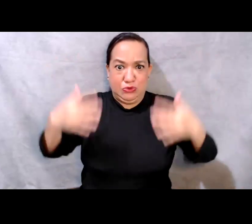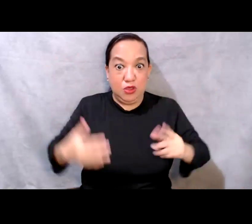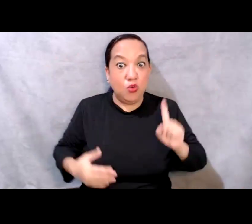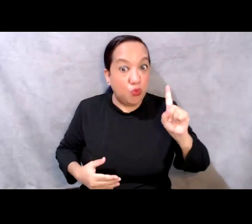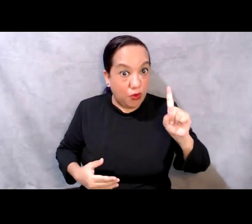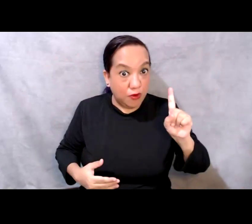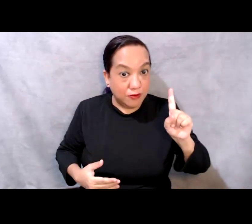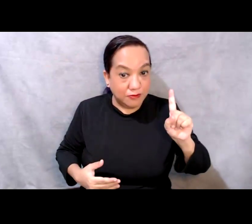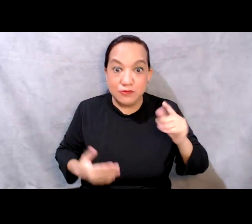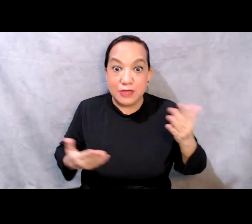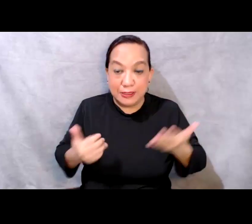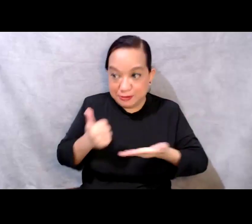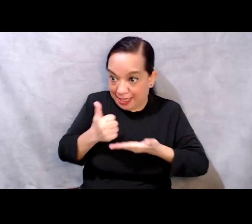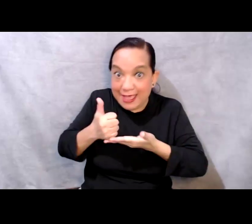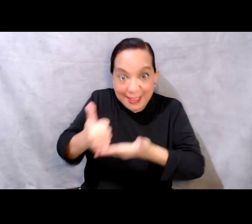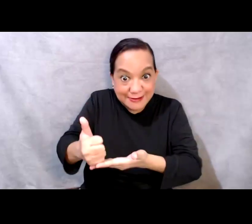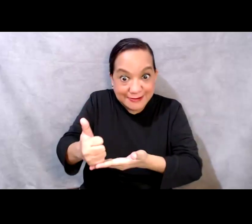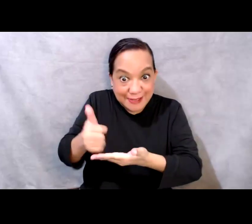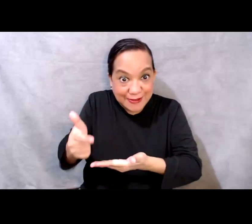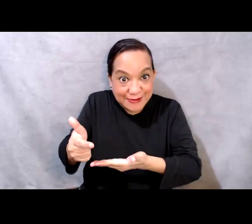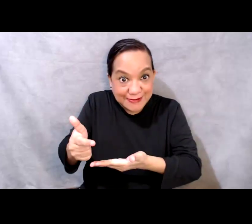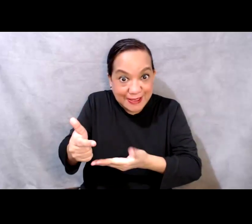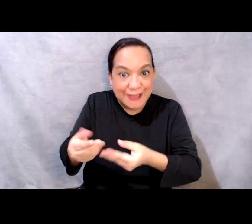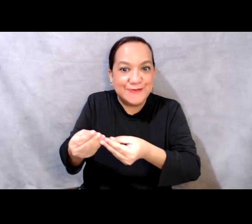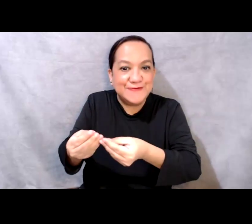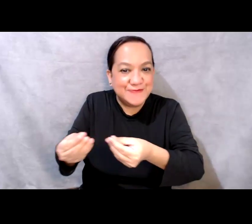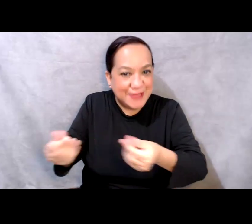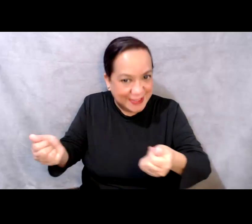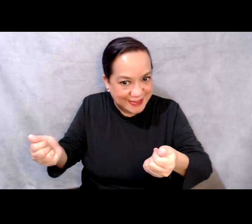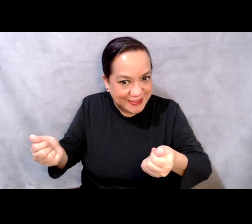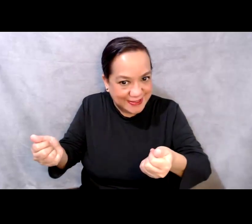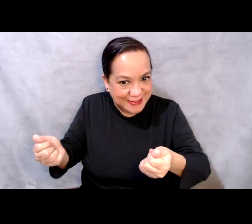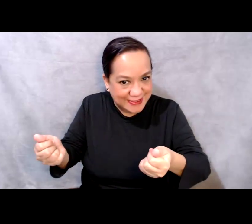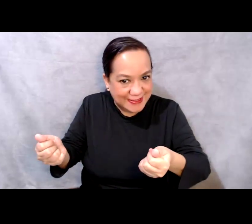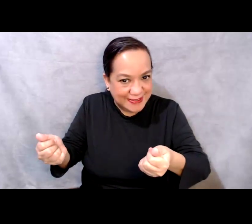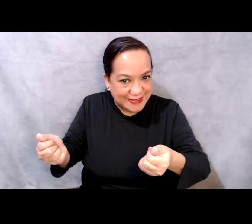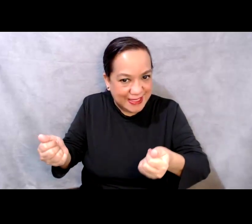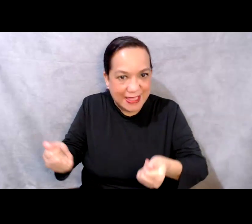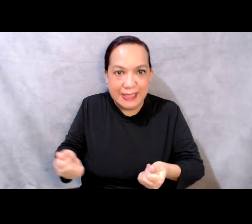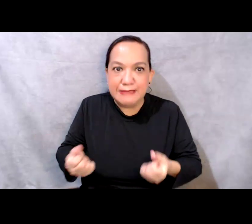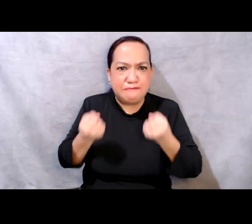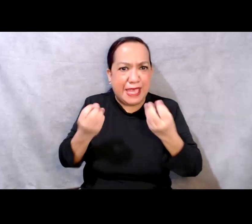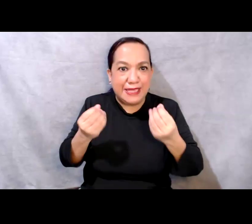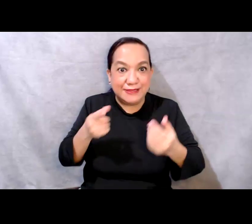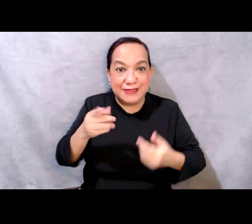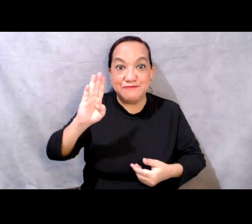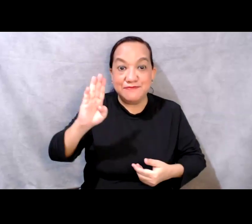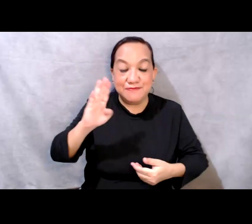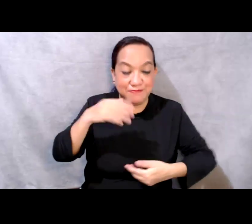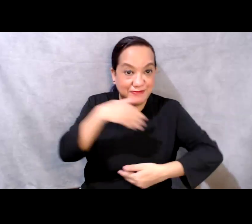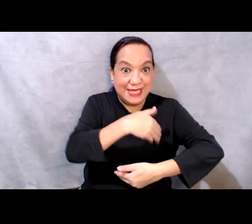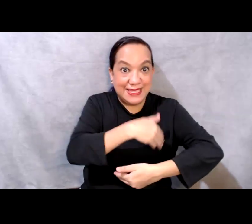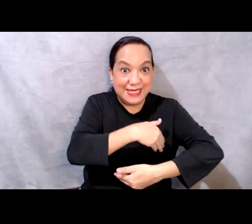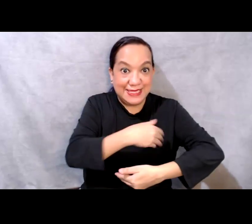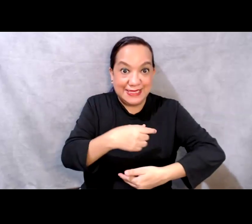know that the banks, all our banks are struggling with the issue of remedies and what to do about it. And I think IFC has come up with